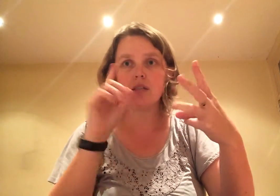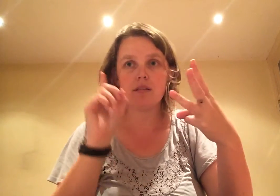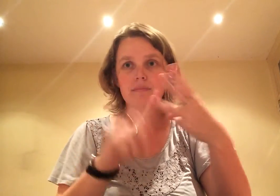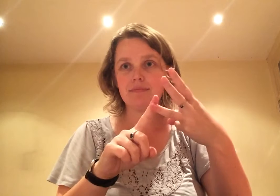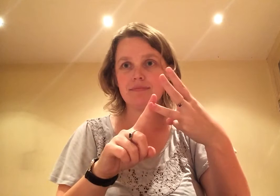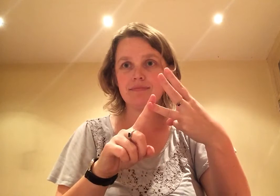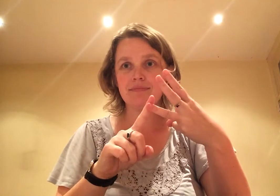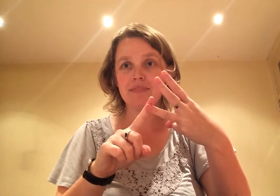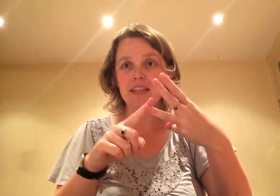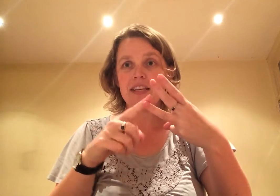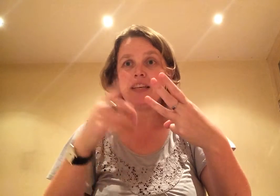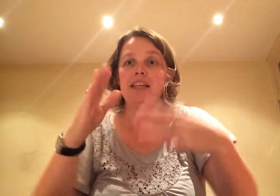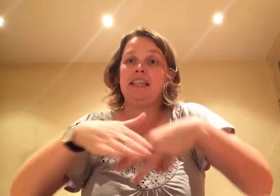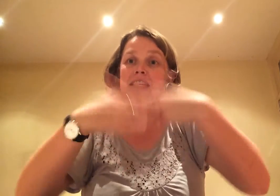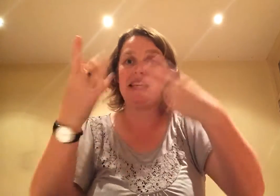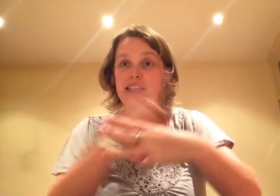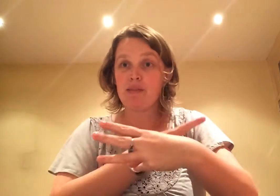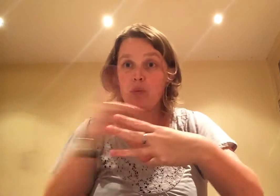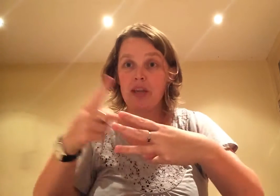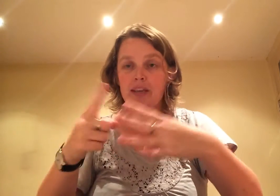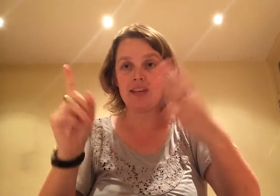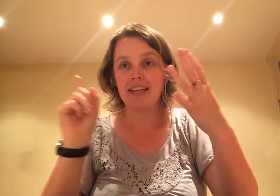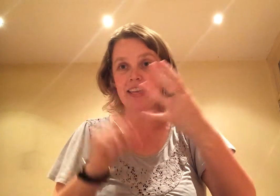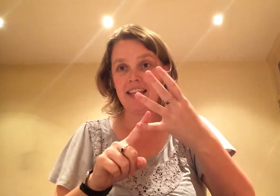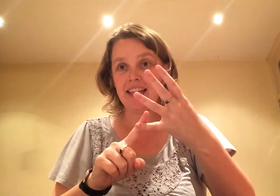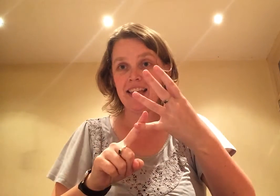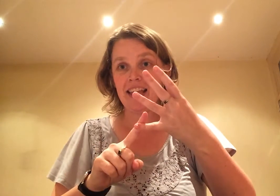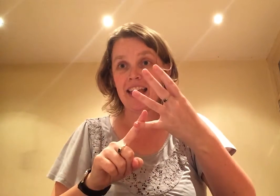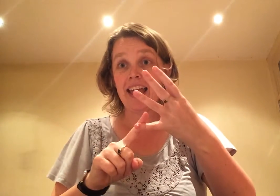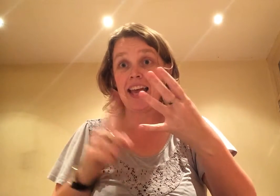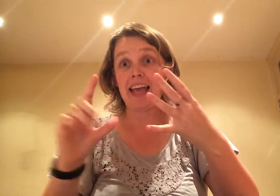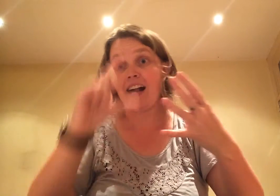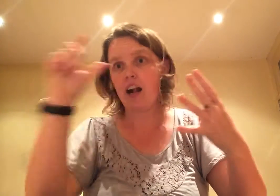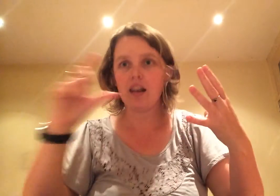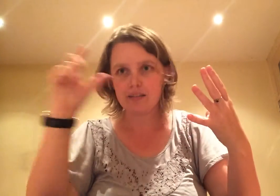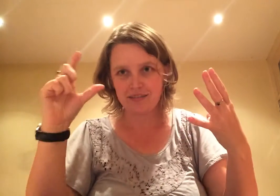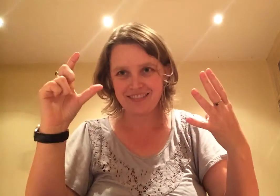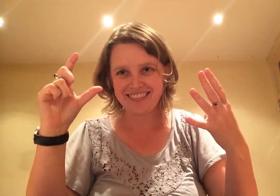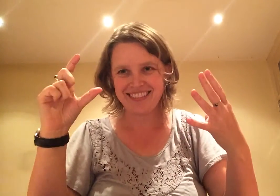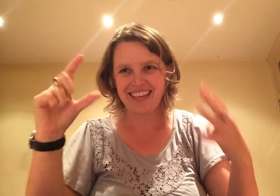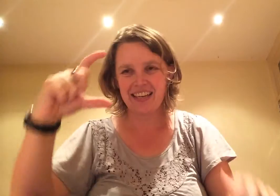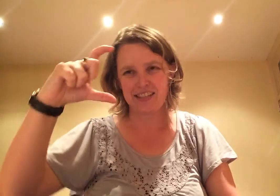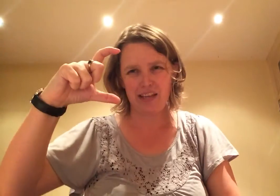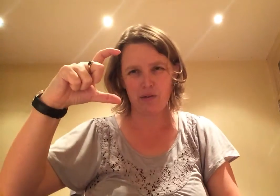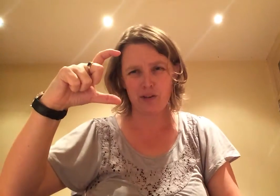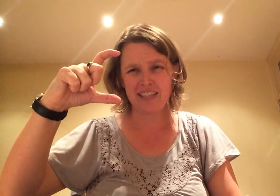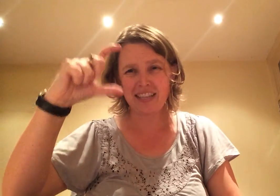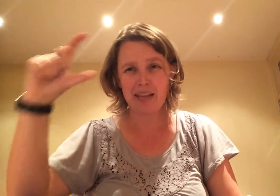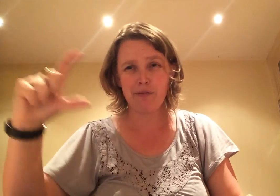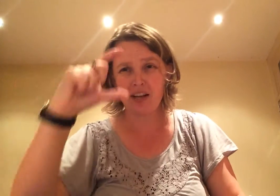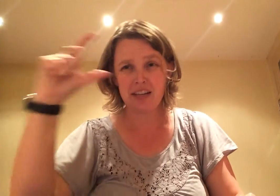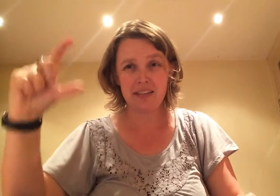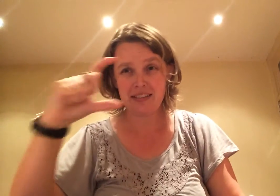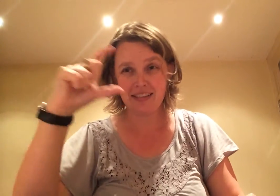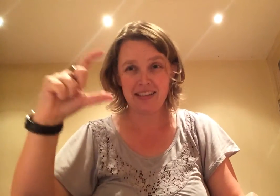numbers, days of the week, and colours. Okay, and see how I've got a C for colours.